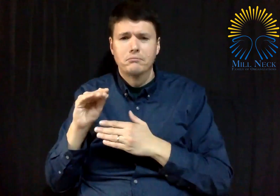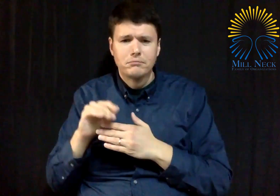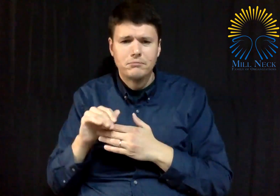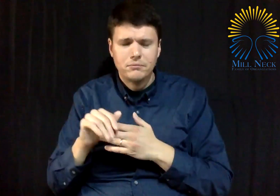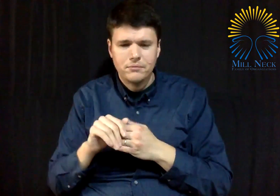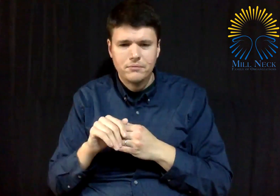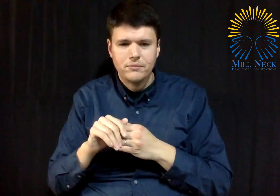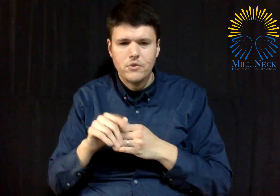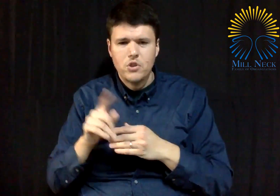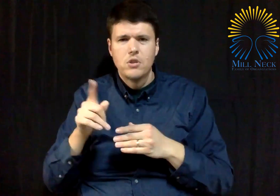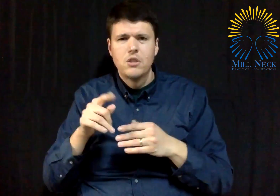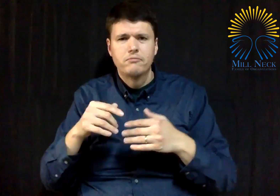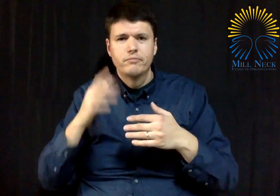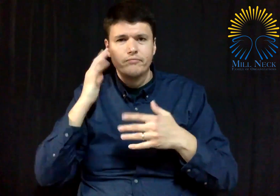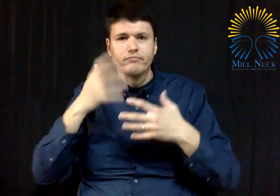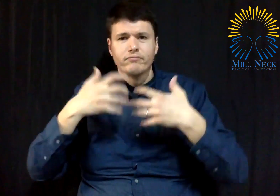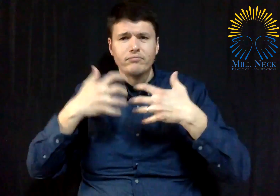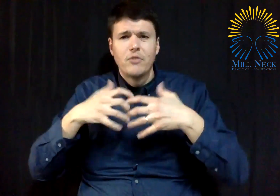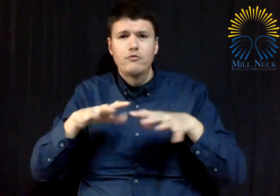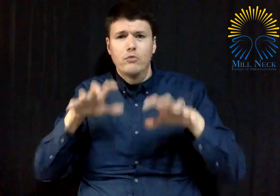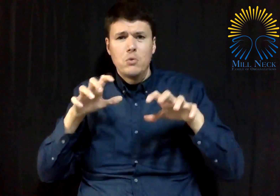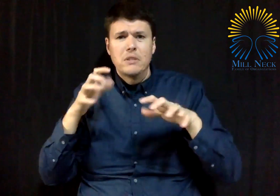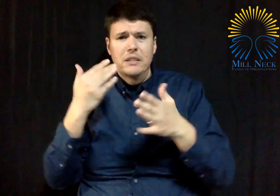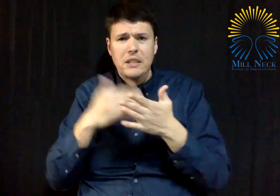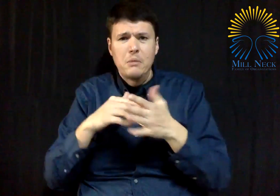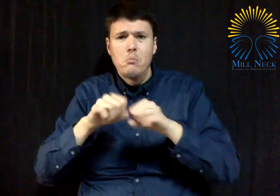You're breaking up again, Ellie.